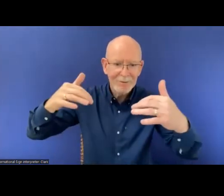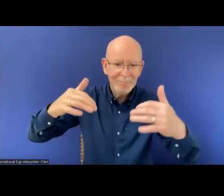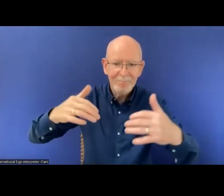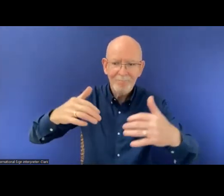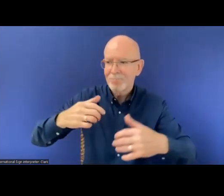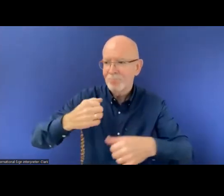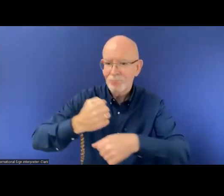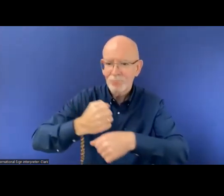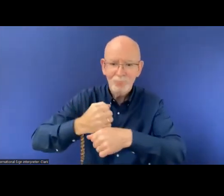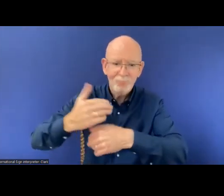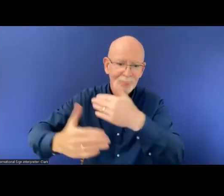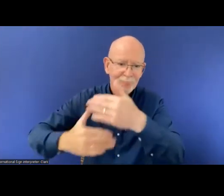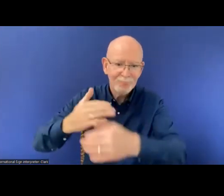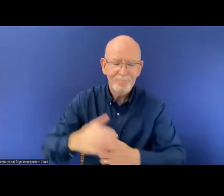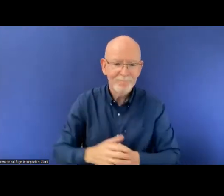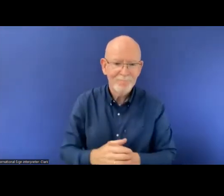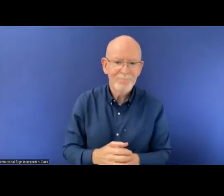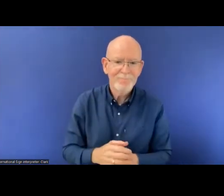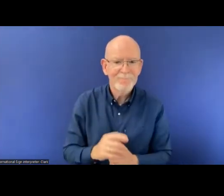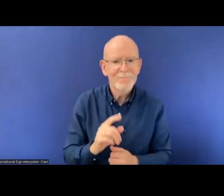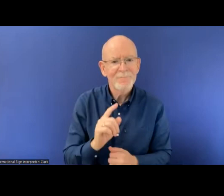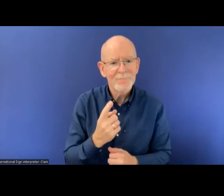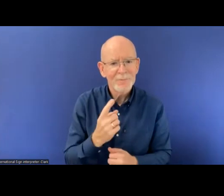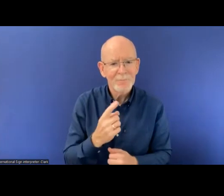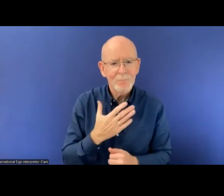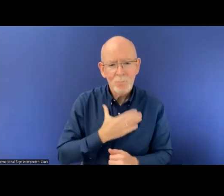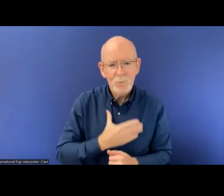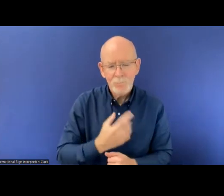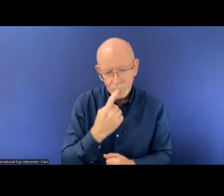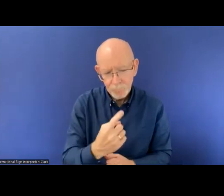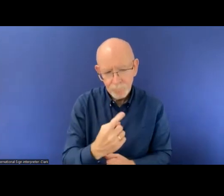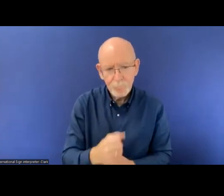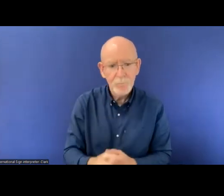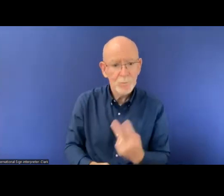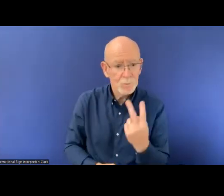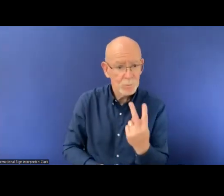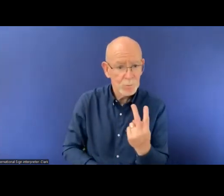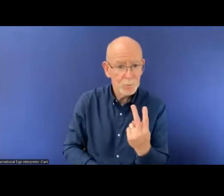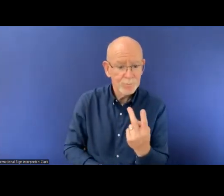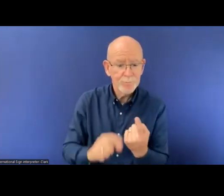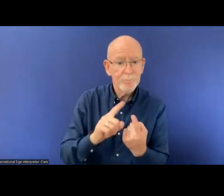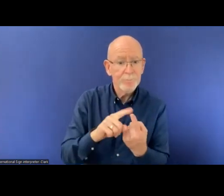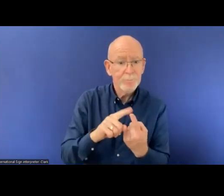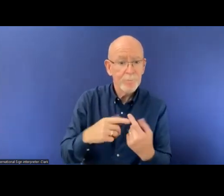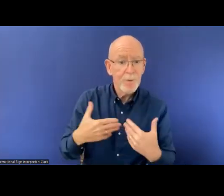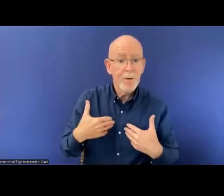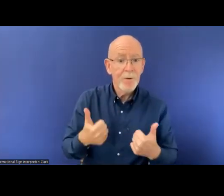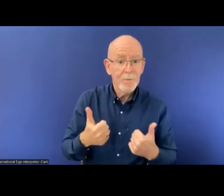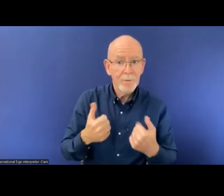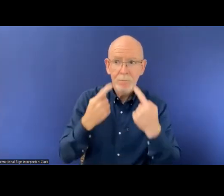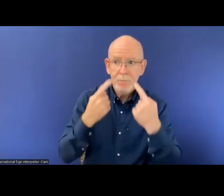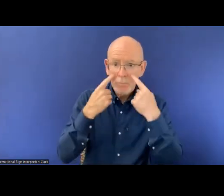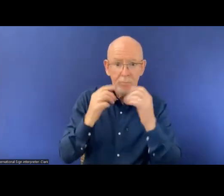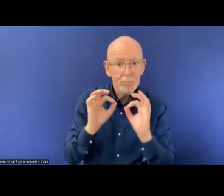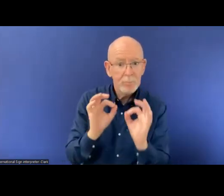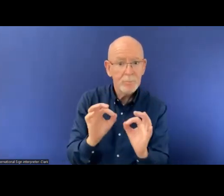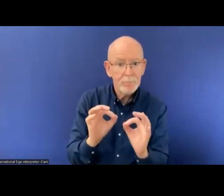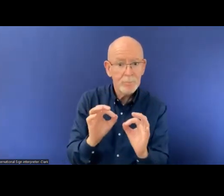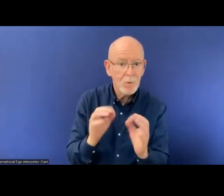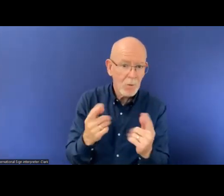Healthy vision, or eye health, was for the first time included in the outcome document of